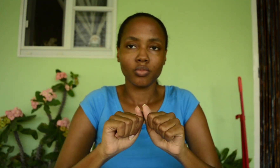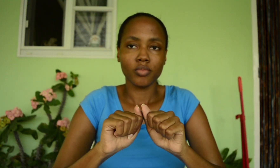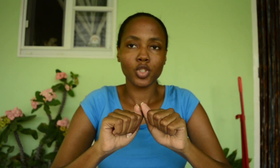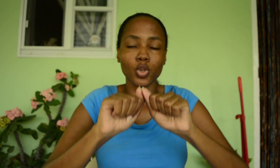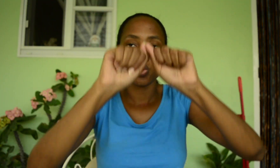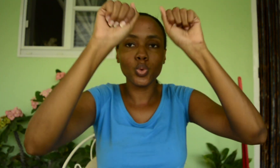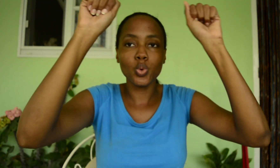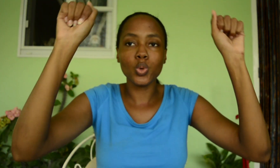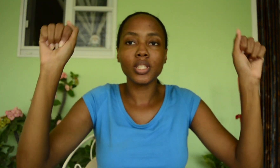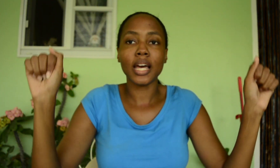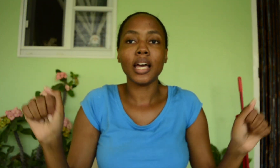So oohs